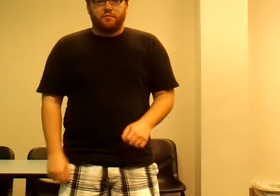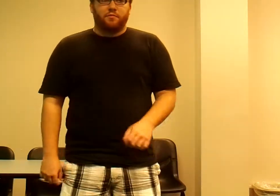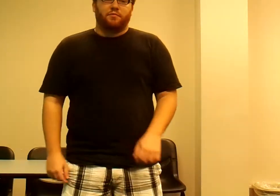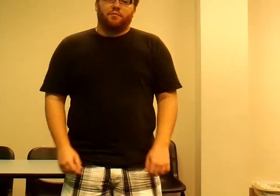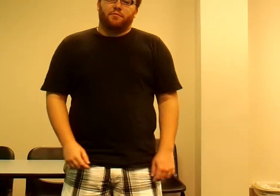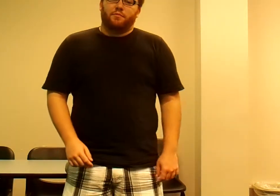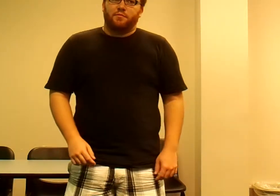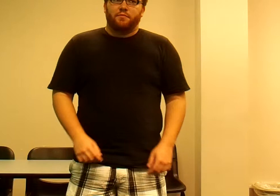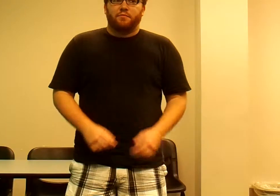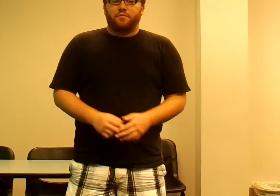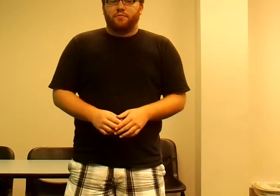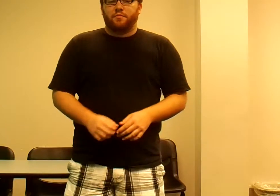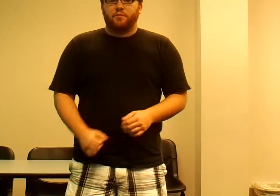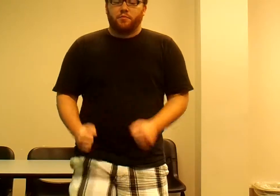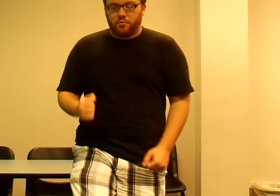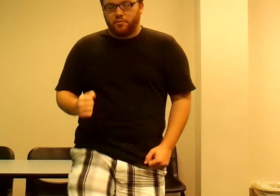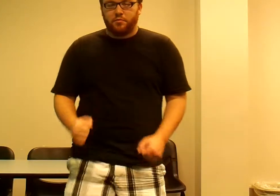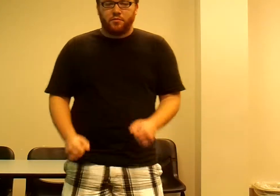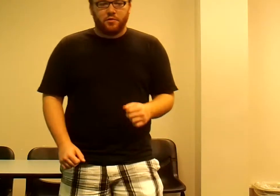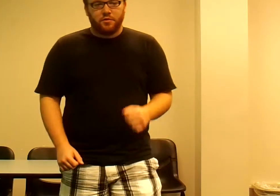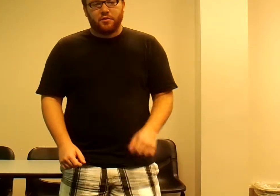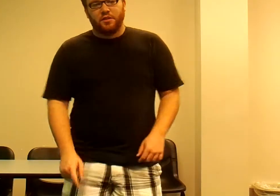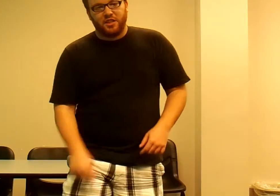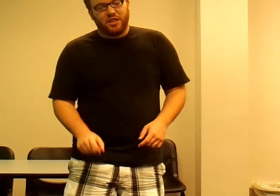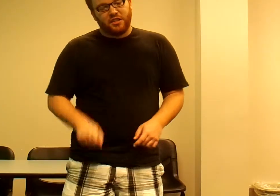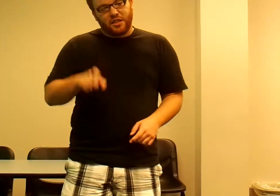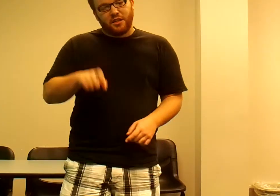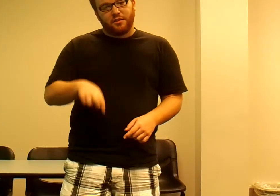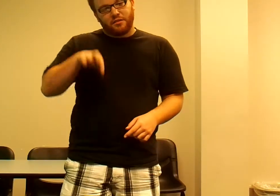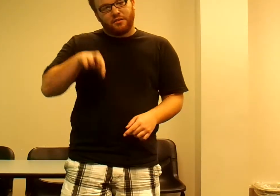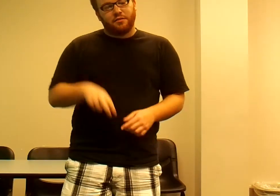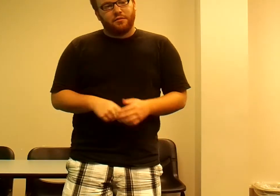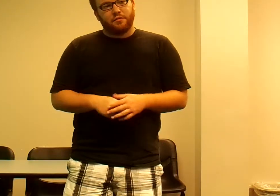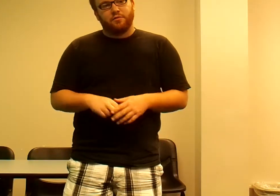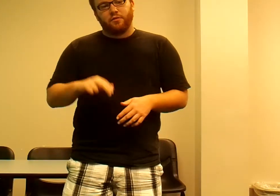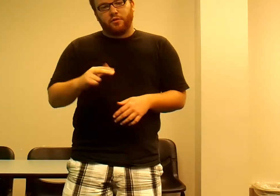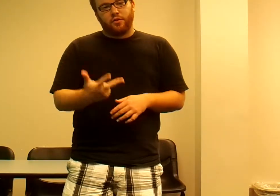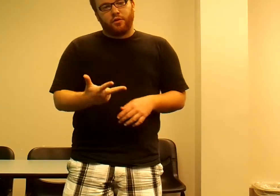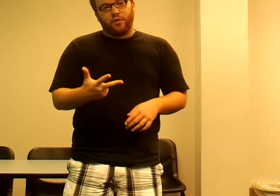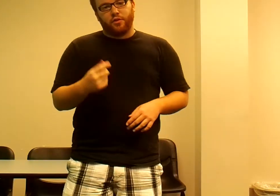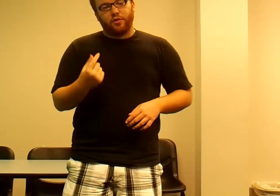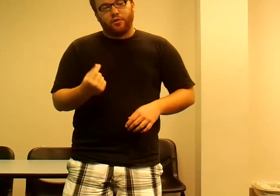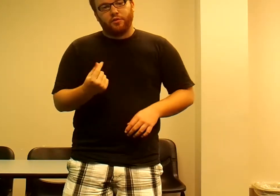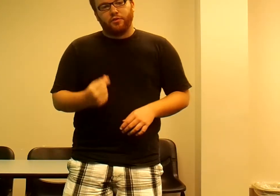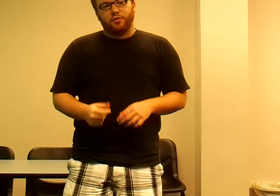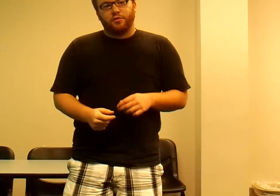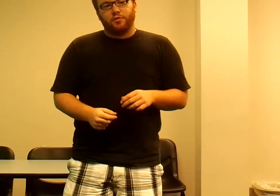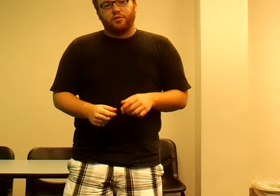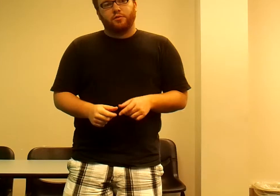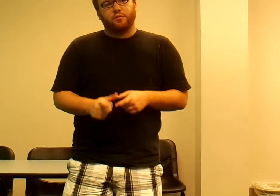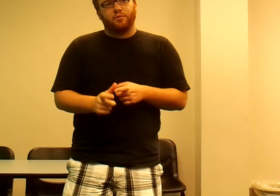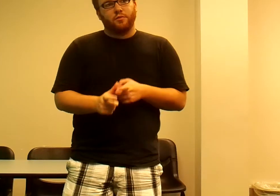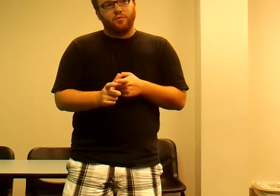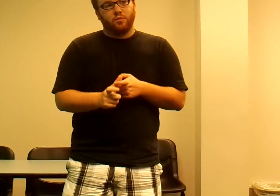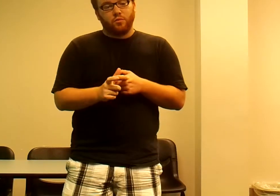one. We'll march with our knees high. Then the third activity will be running in place, and we'll do that for 1